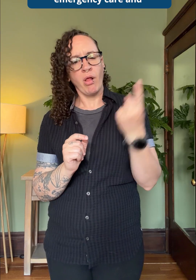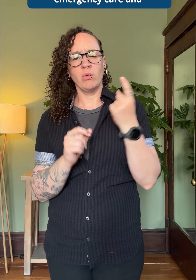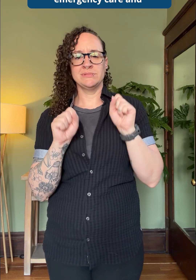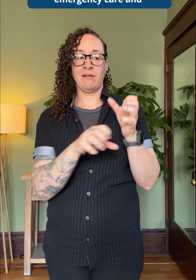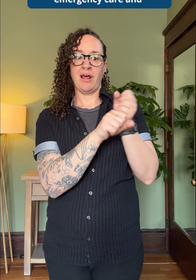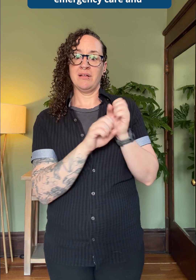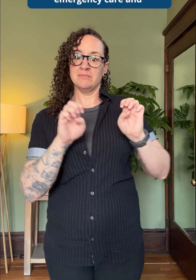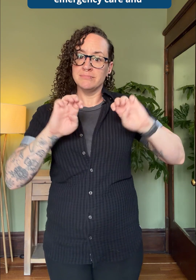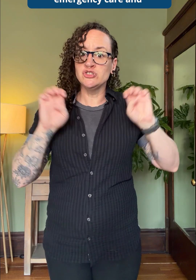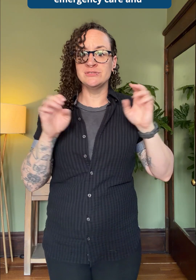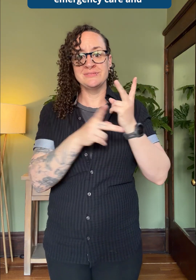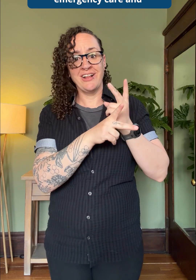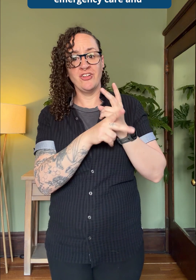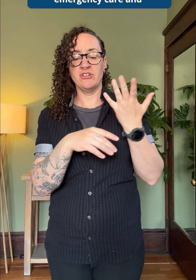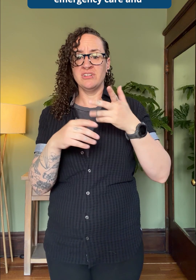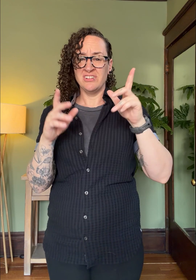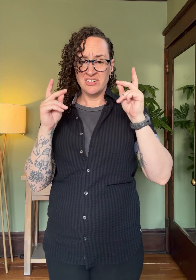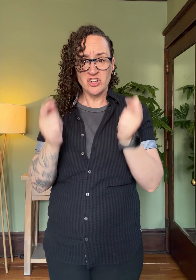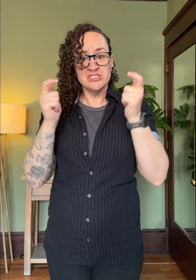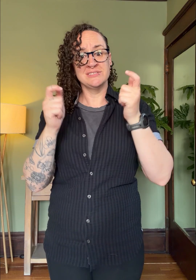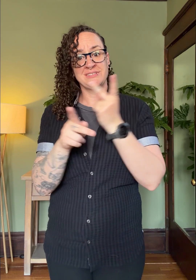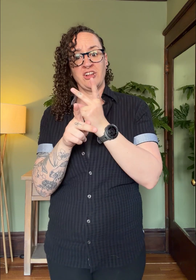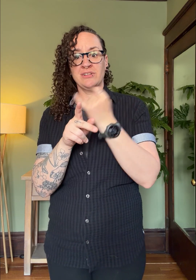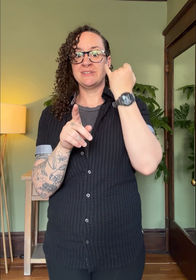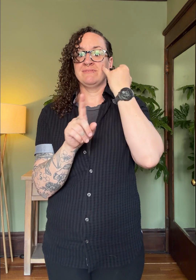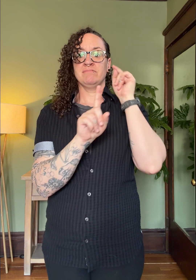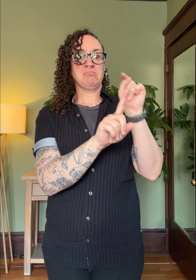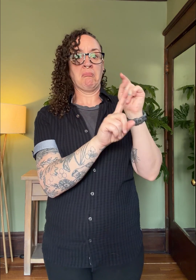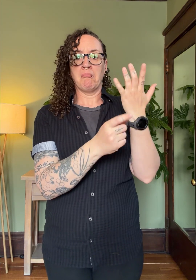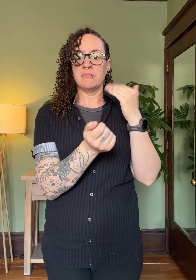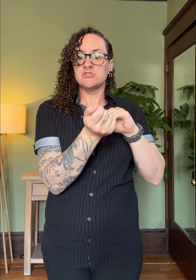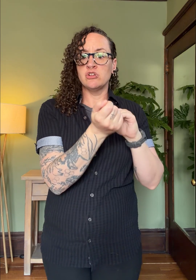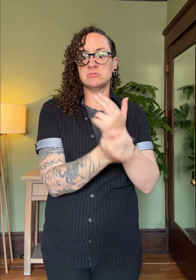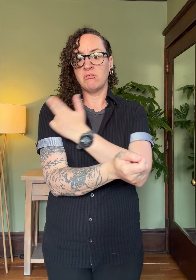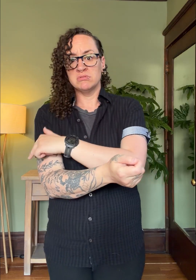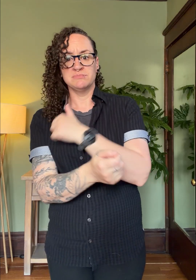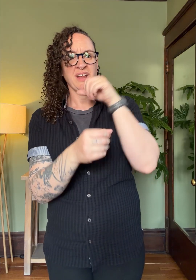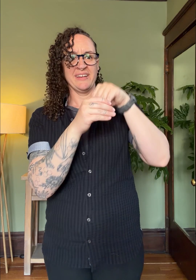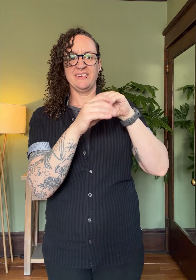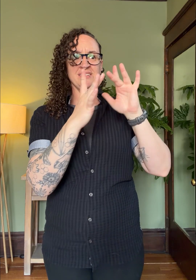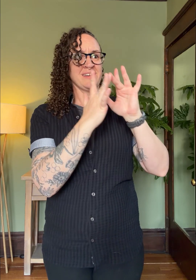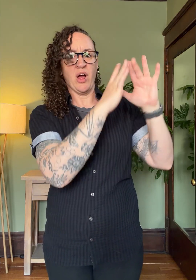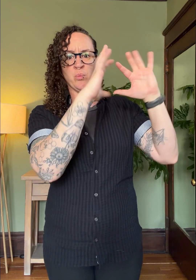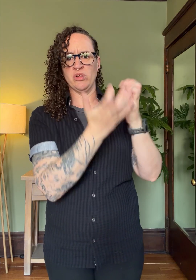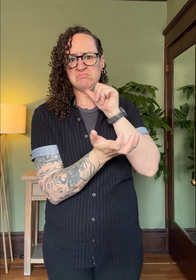Remember, you can always get emergency care and urgent care, even if the doctor or hospital isn't